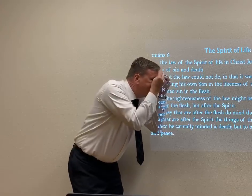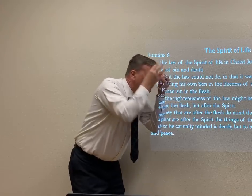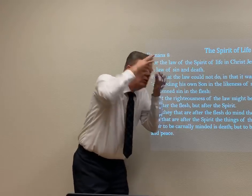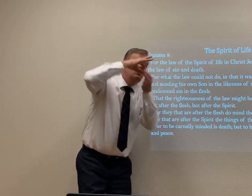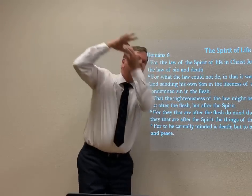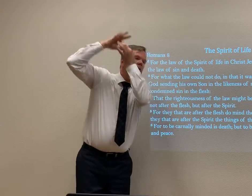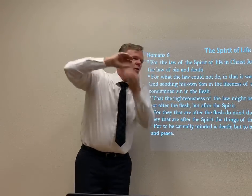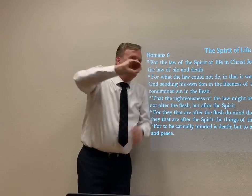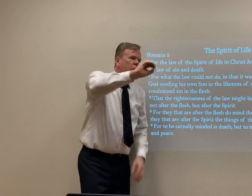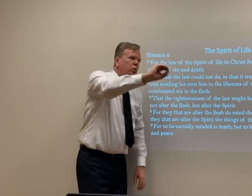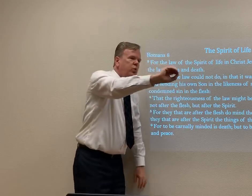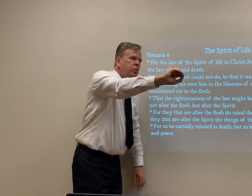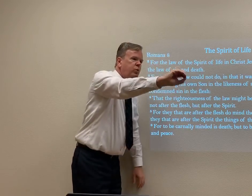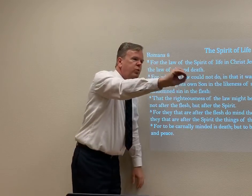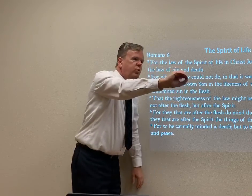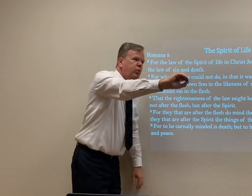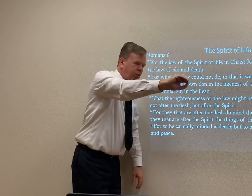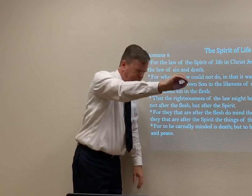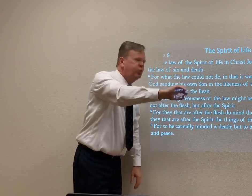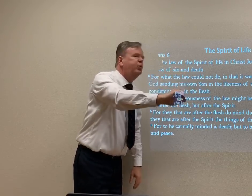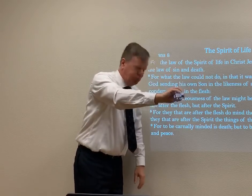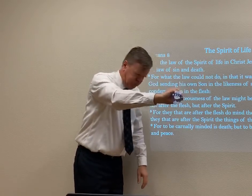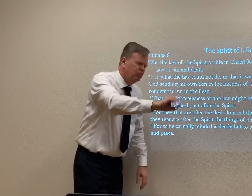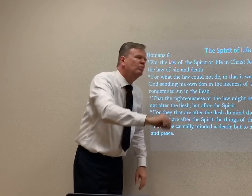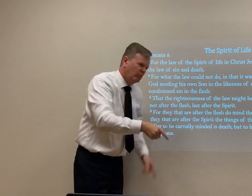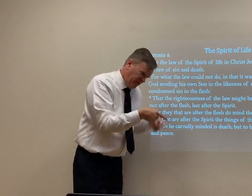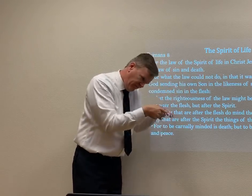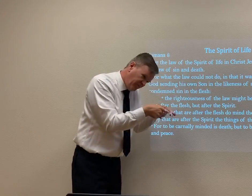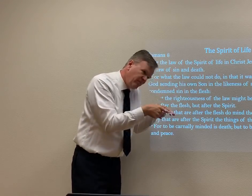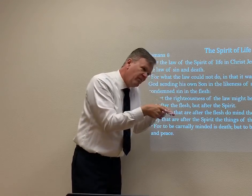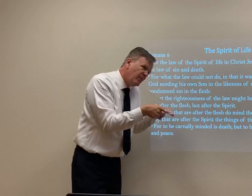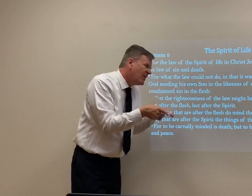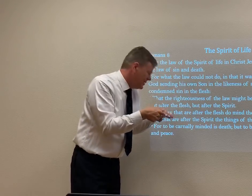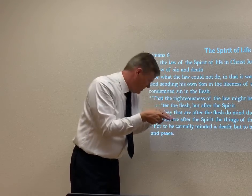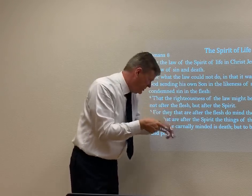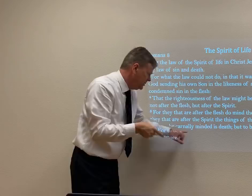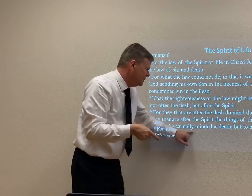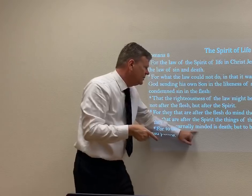you think about the things of this world and you are not thinking about the things of the Spirit, that is death.